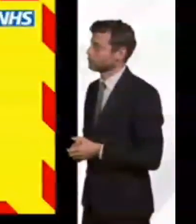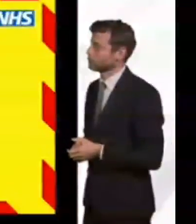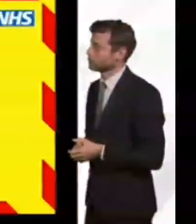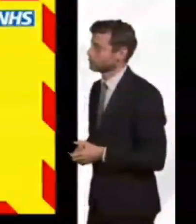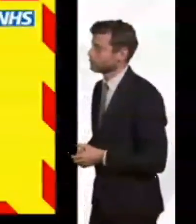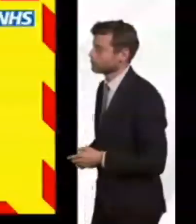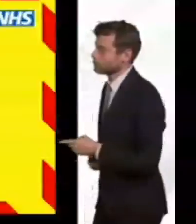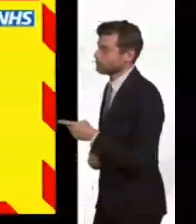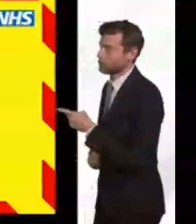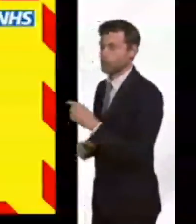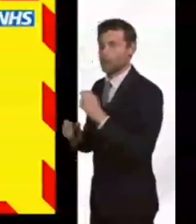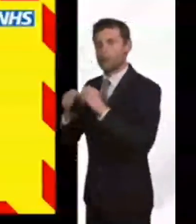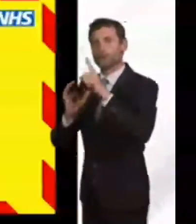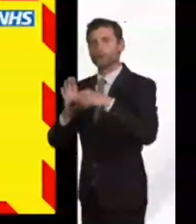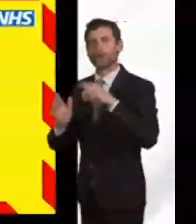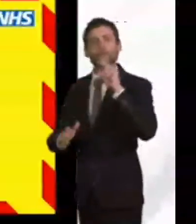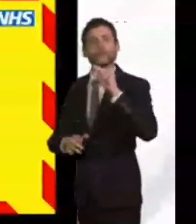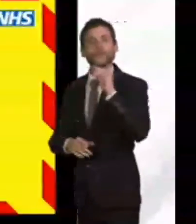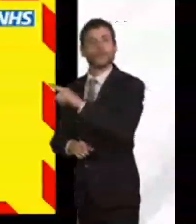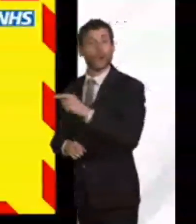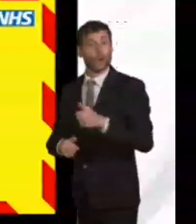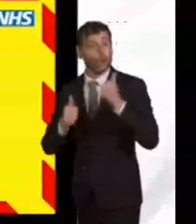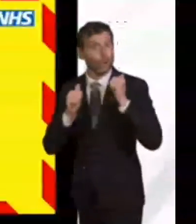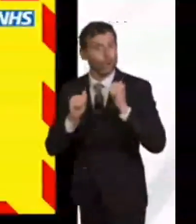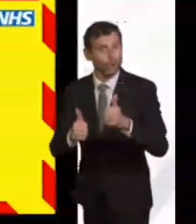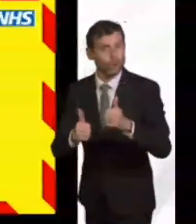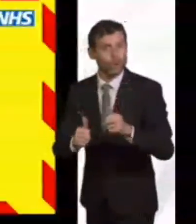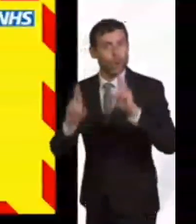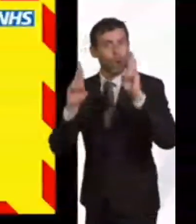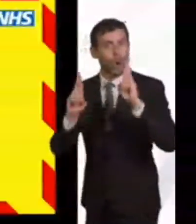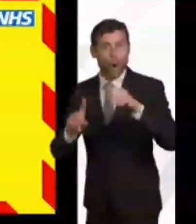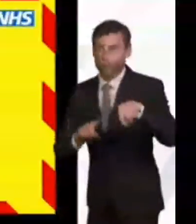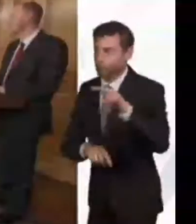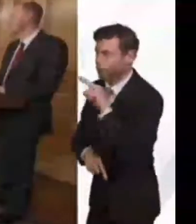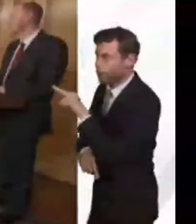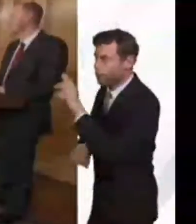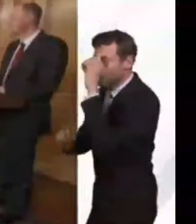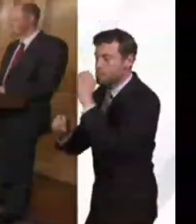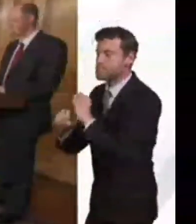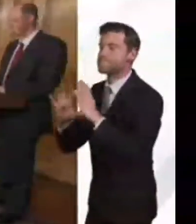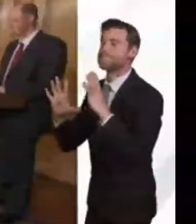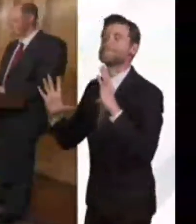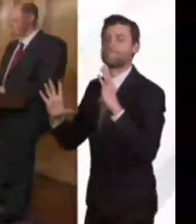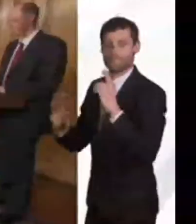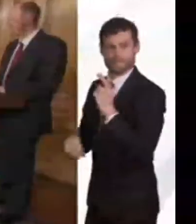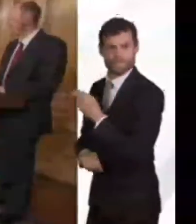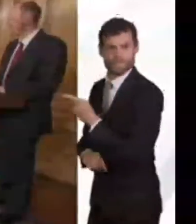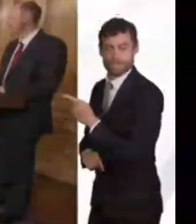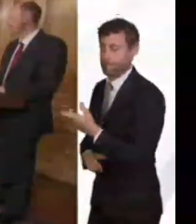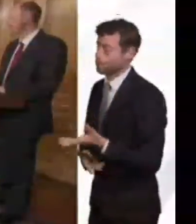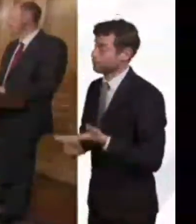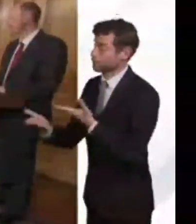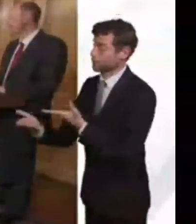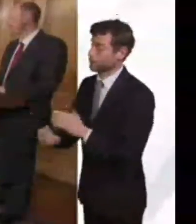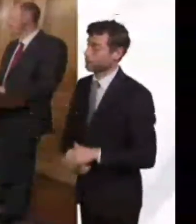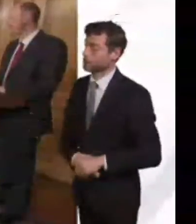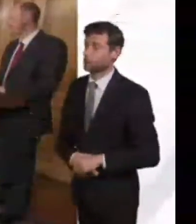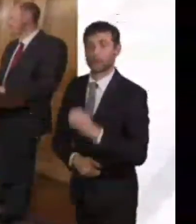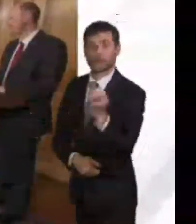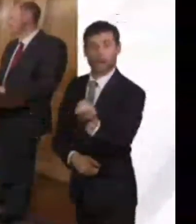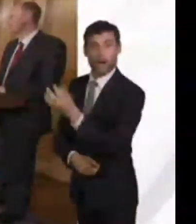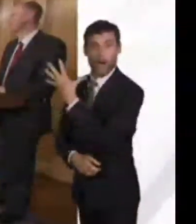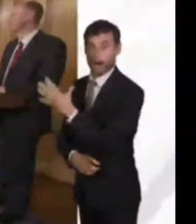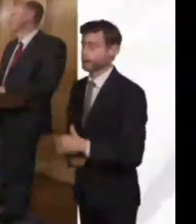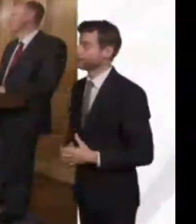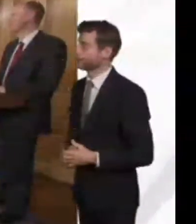Good. Well, I hope that was clear and useful. Patrick, any update, please? You can have the first slide, please. So, as the Prime